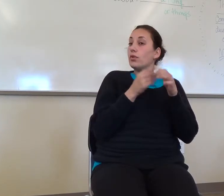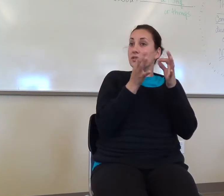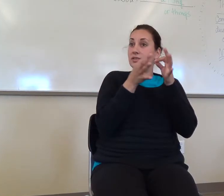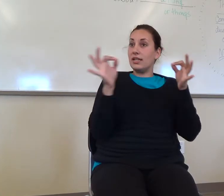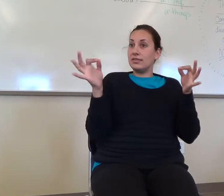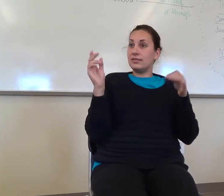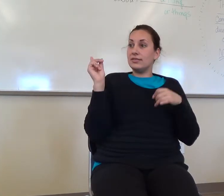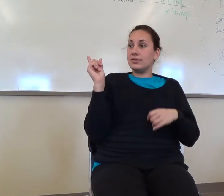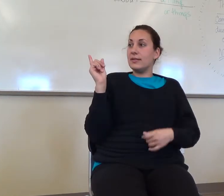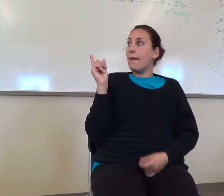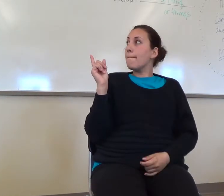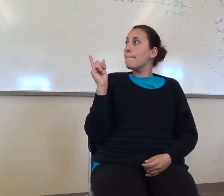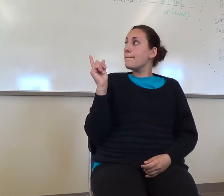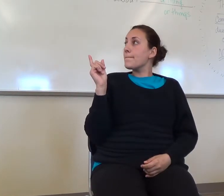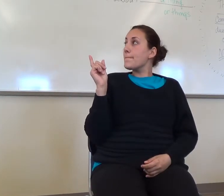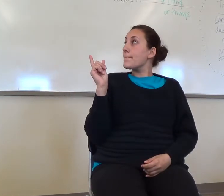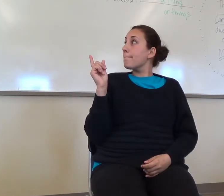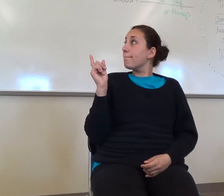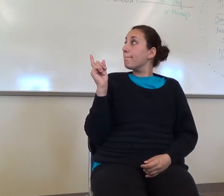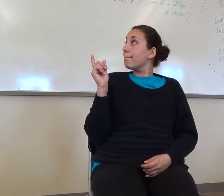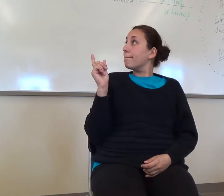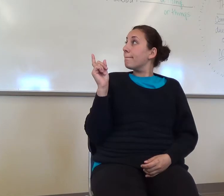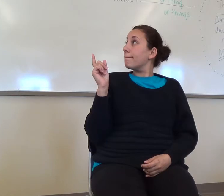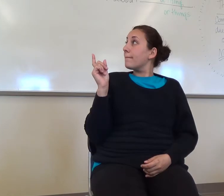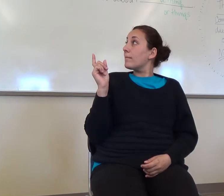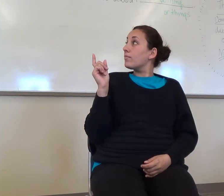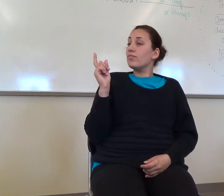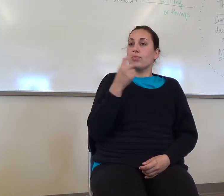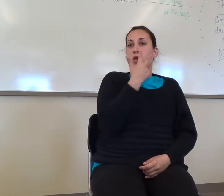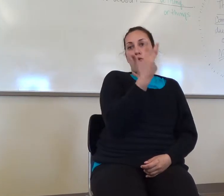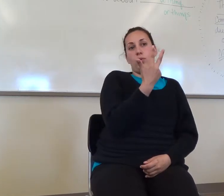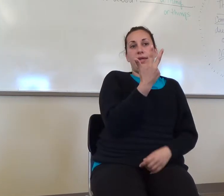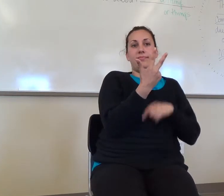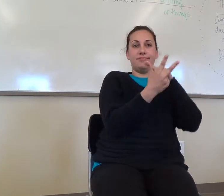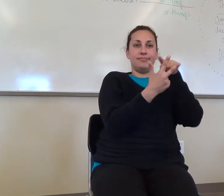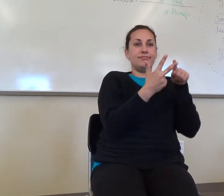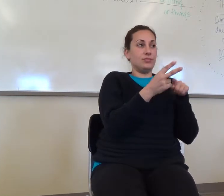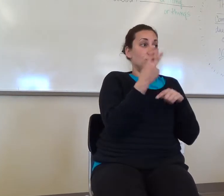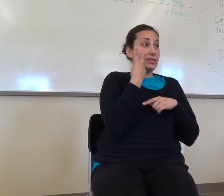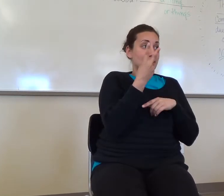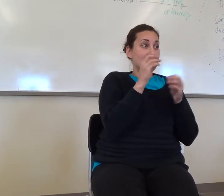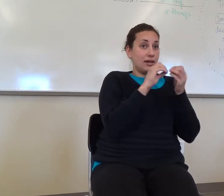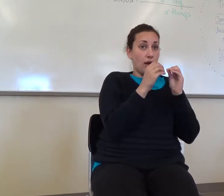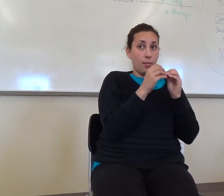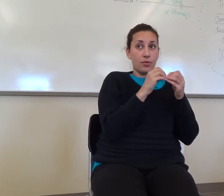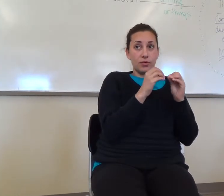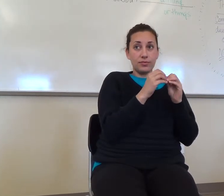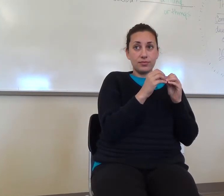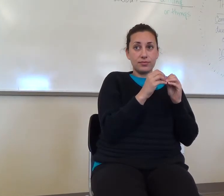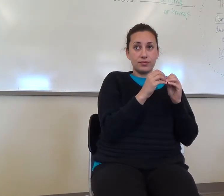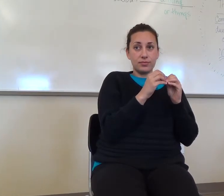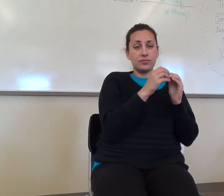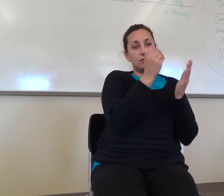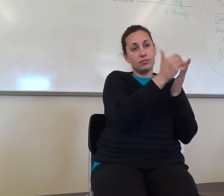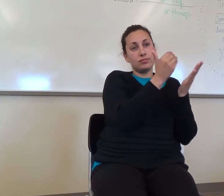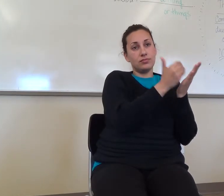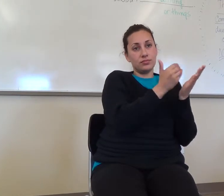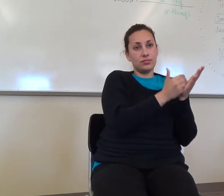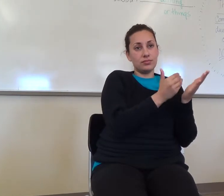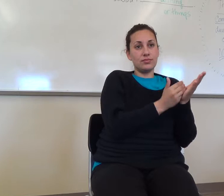one, when we get to this point in the semester and we see a paragraph like this, you kind of say, oh, phew, this is, I don't have